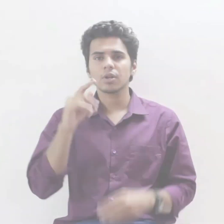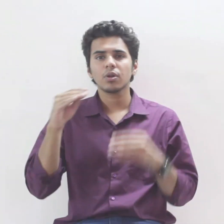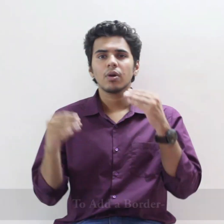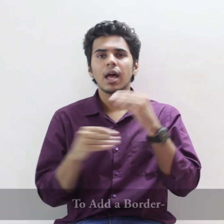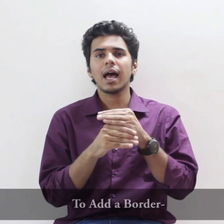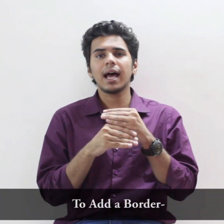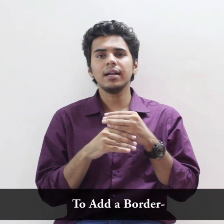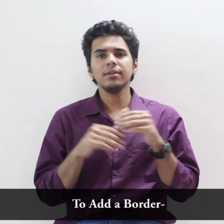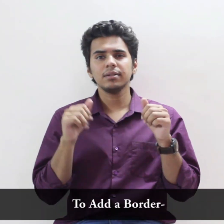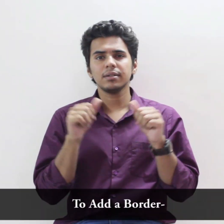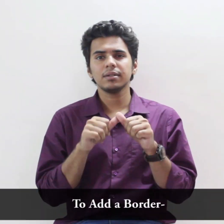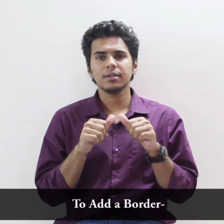To add a border.